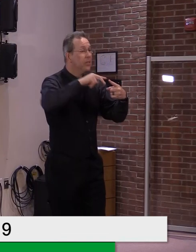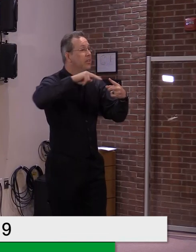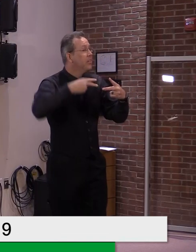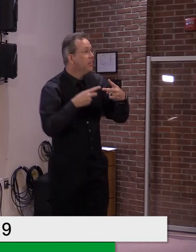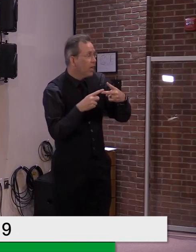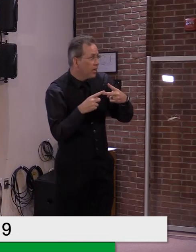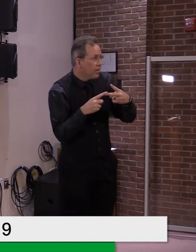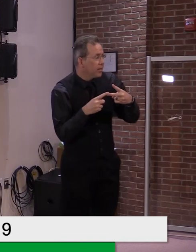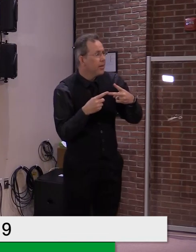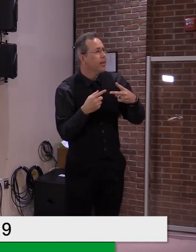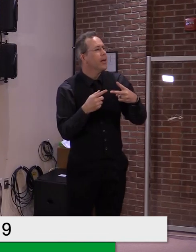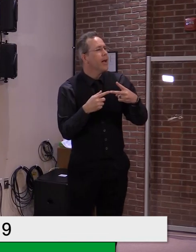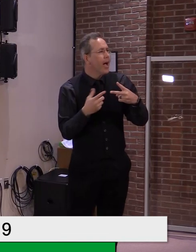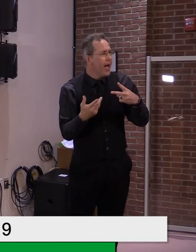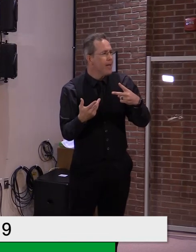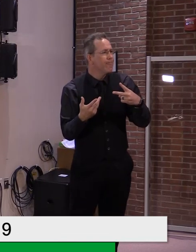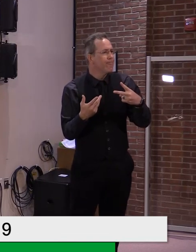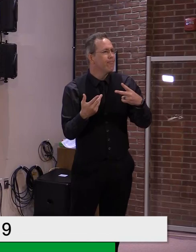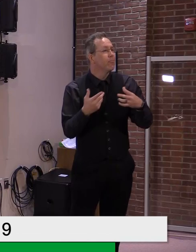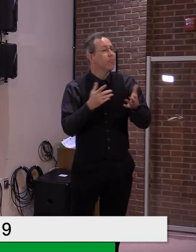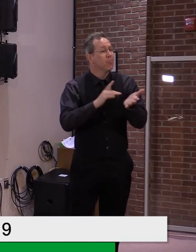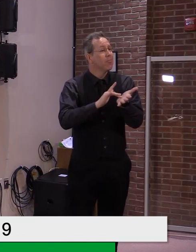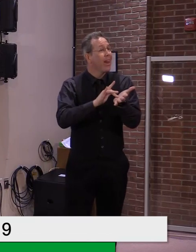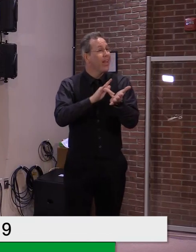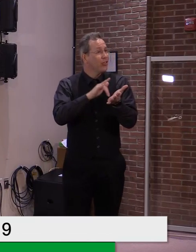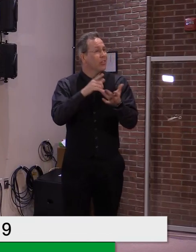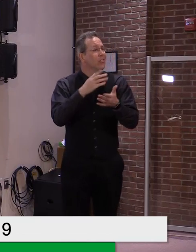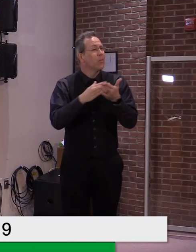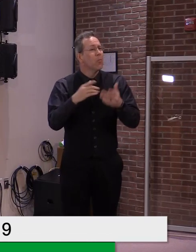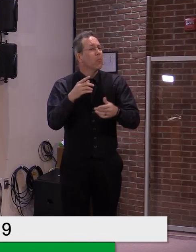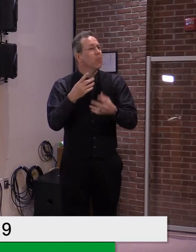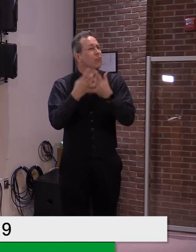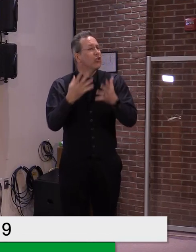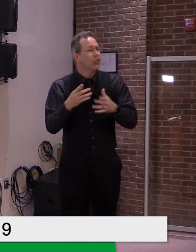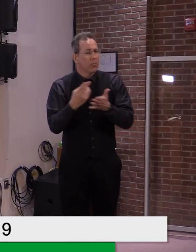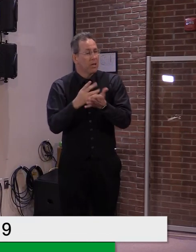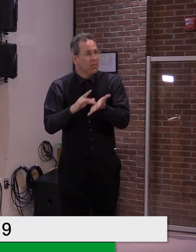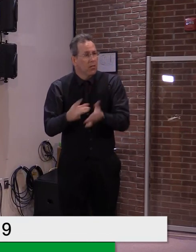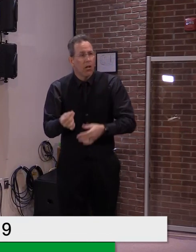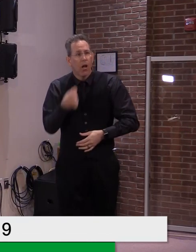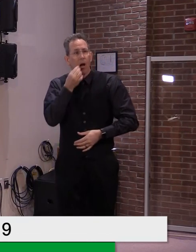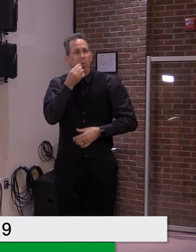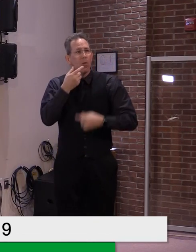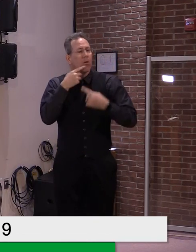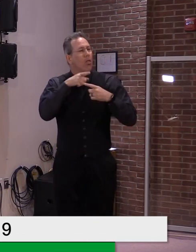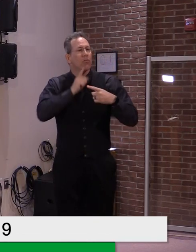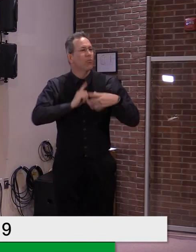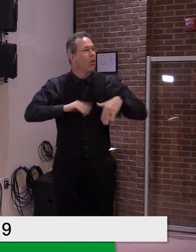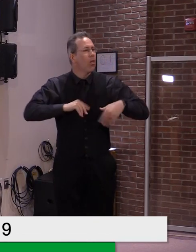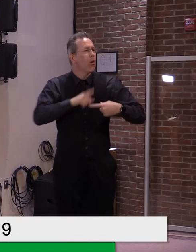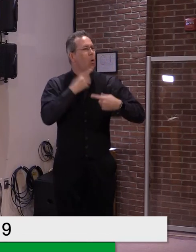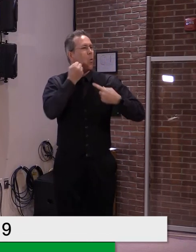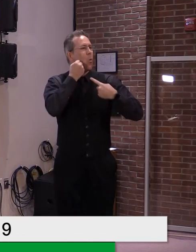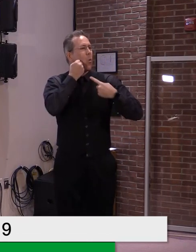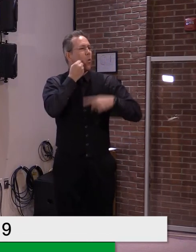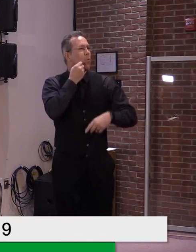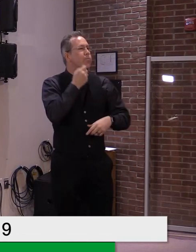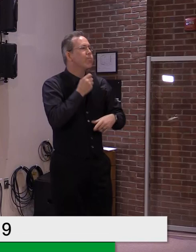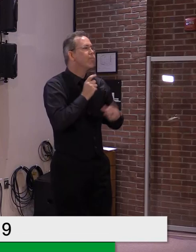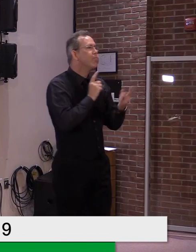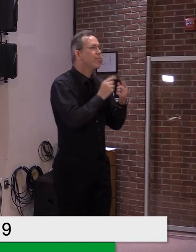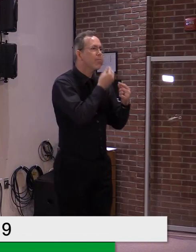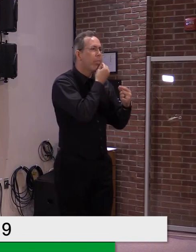say that was the correct way. I said it was a theory and a working